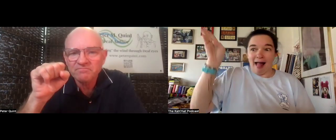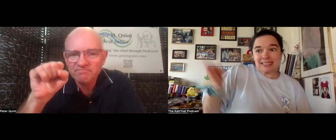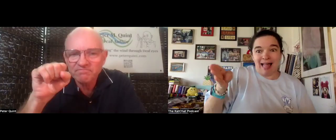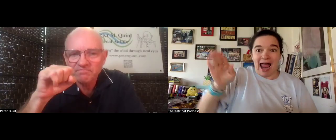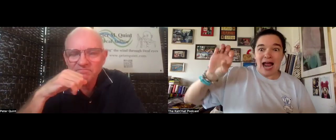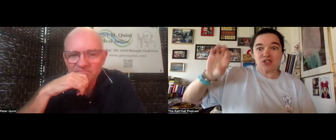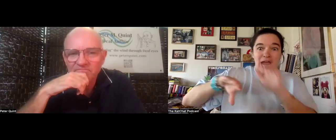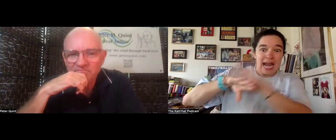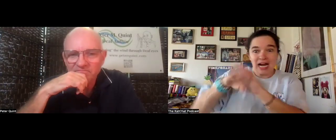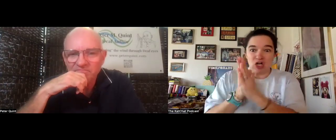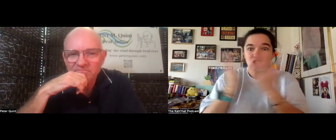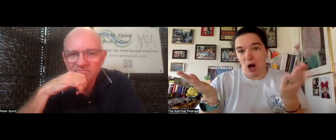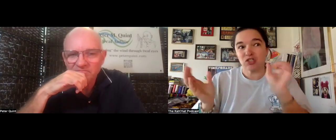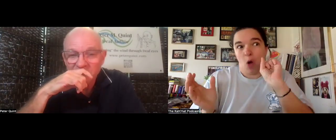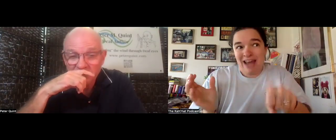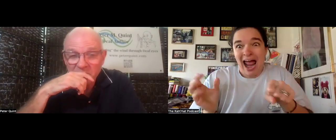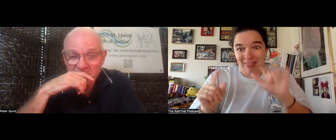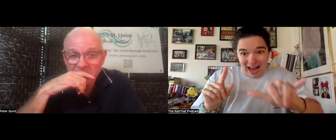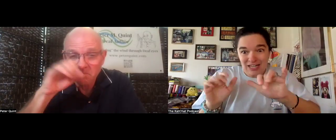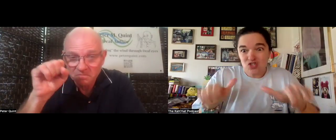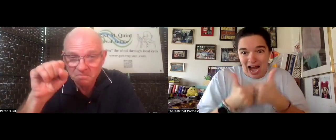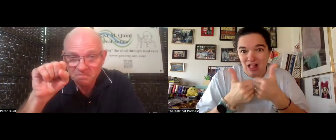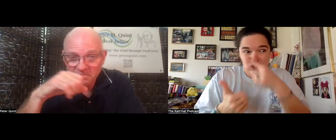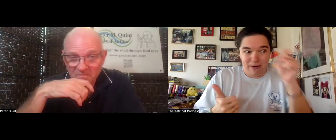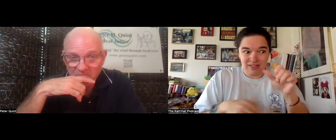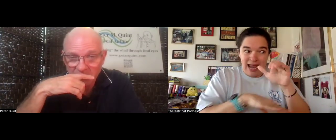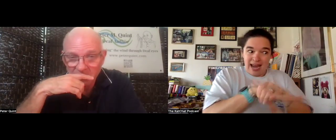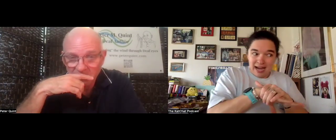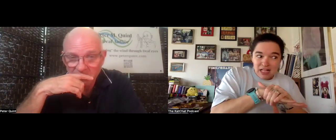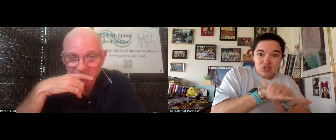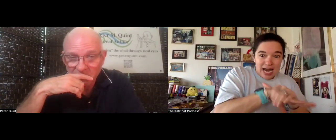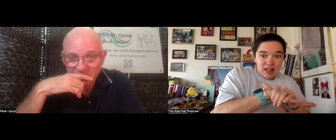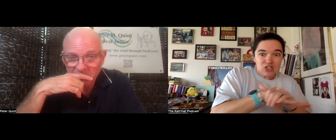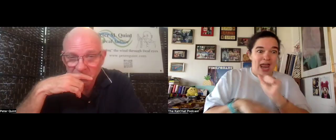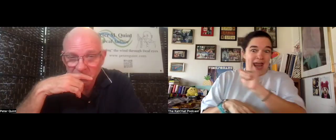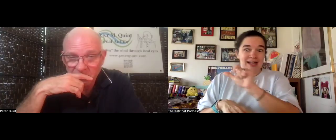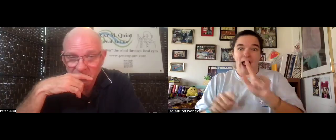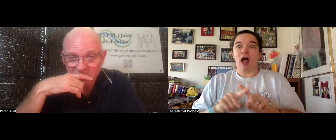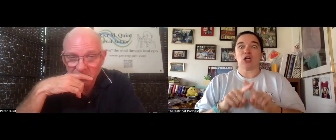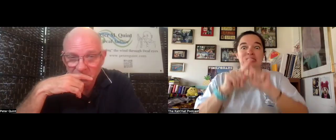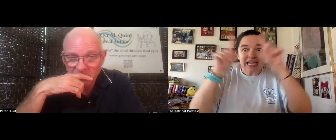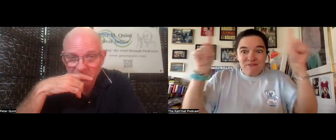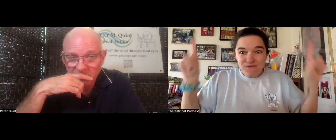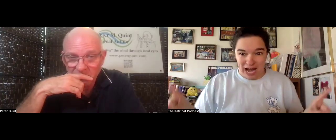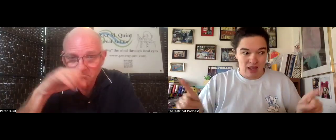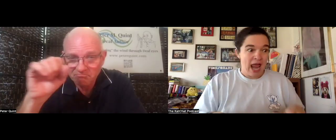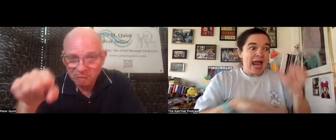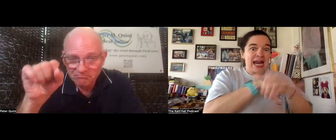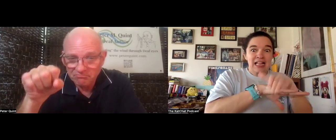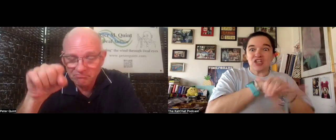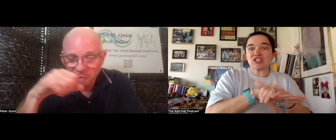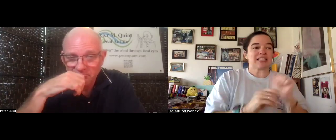a slash English book. So yeah, that's the challenge because English is